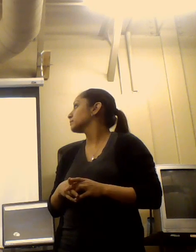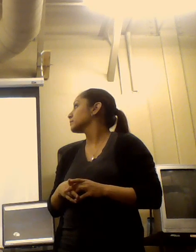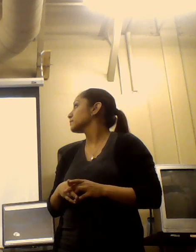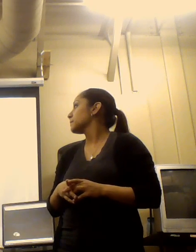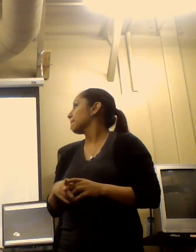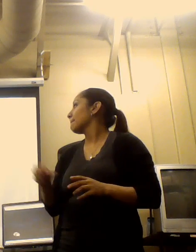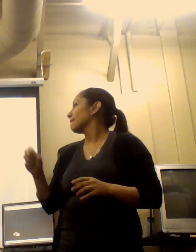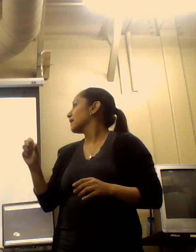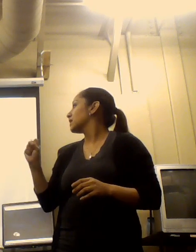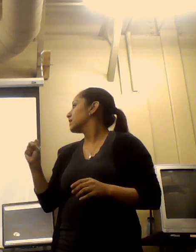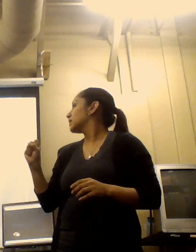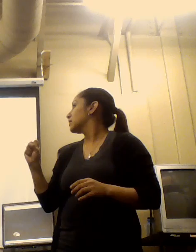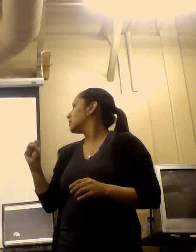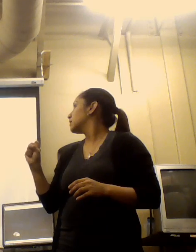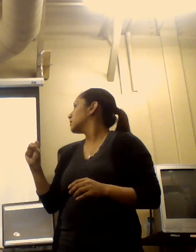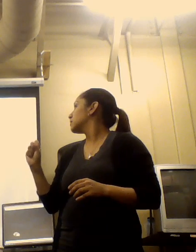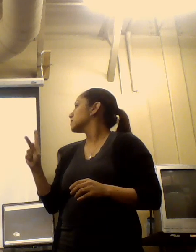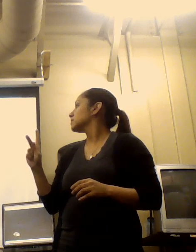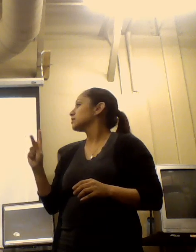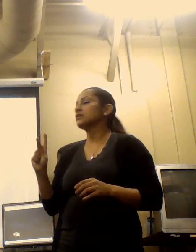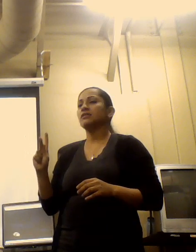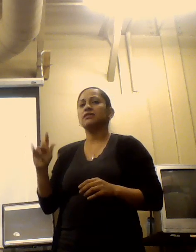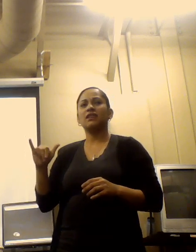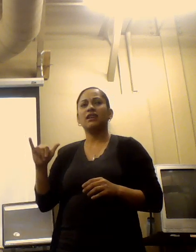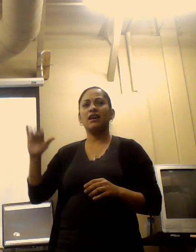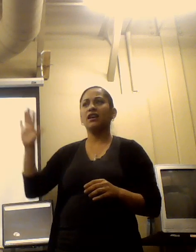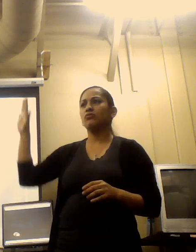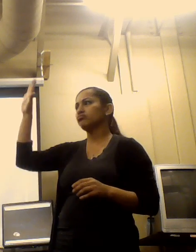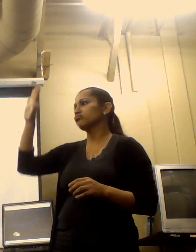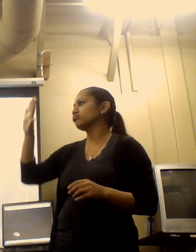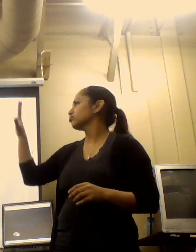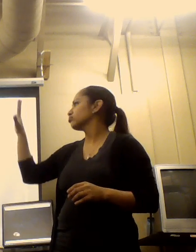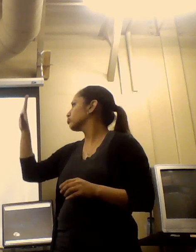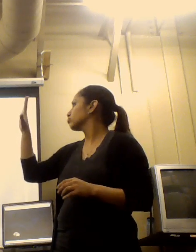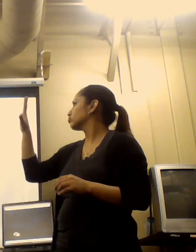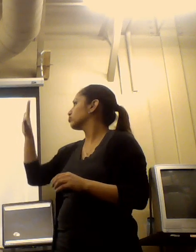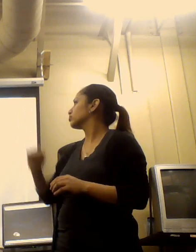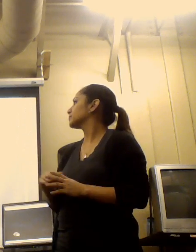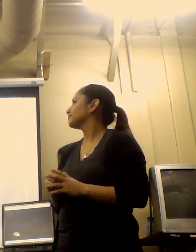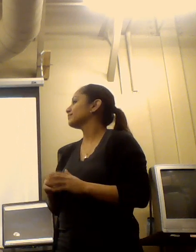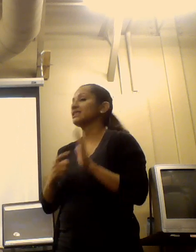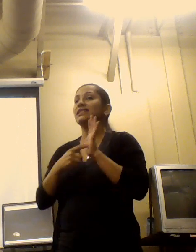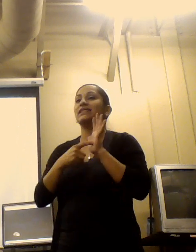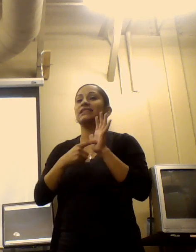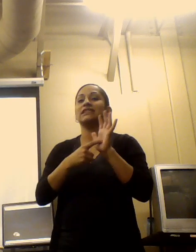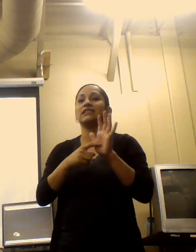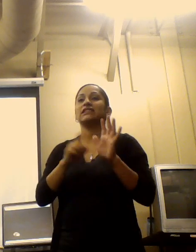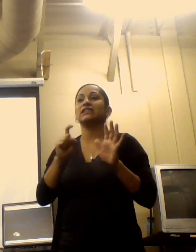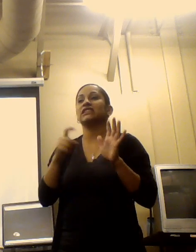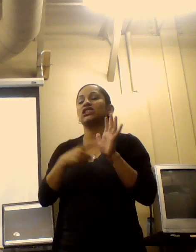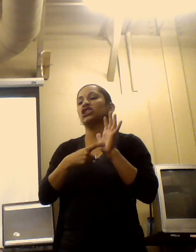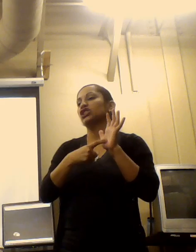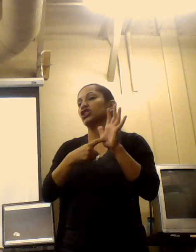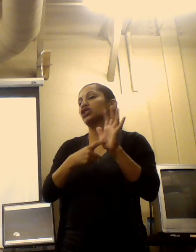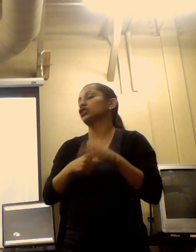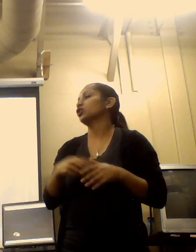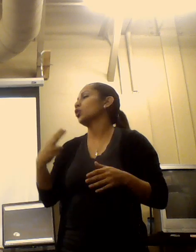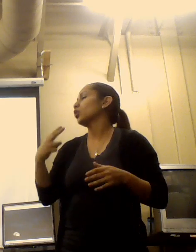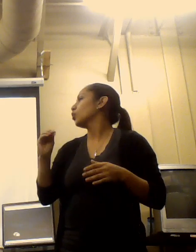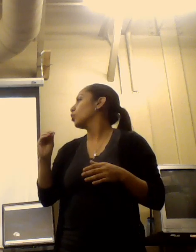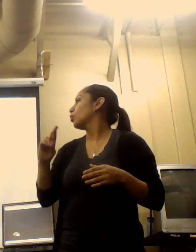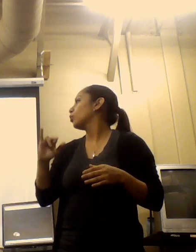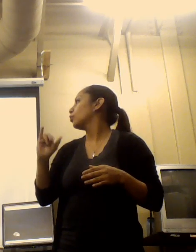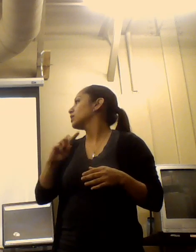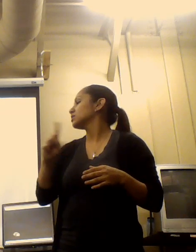more exciting kind of than what's going around down here. So there's your horizon line. We're only showing 1/3, and then we're showing 2/3 of the sky.